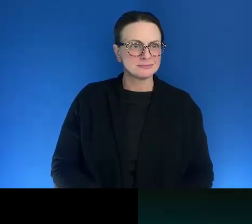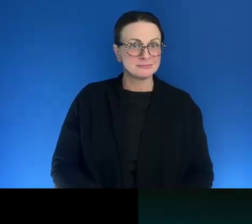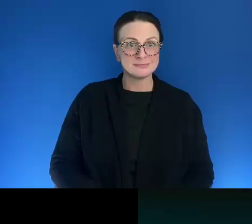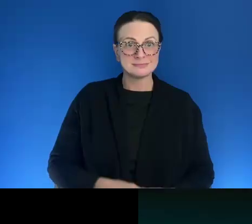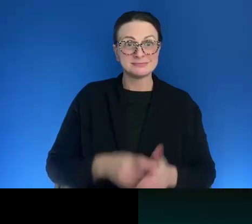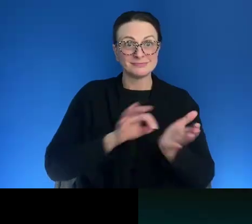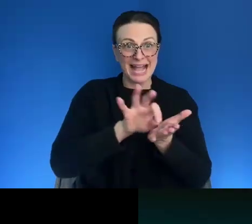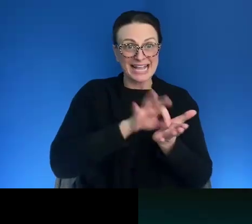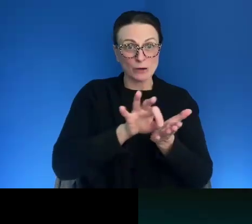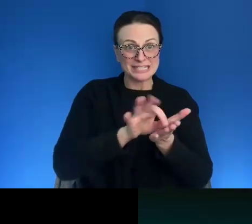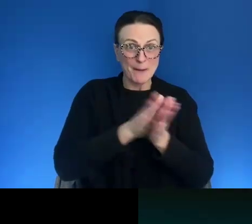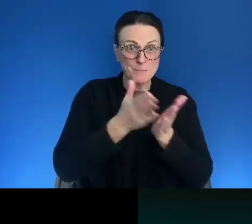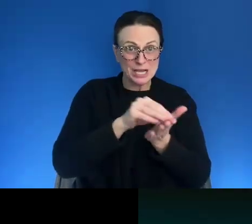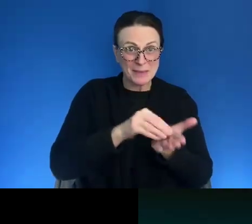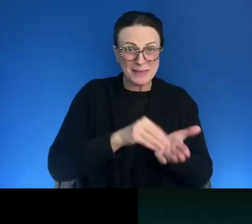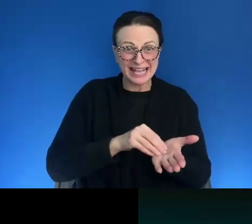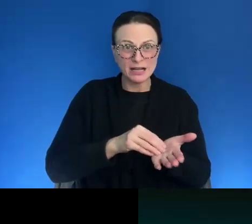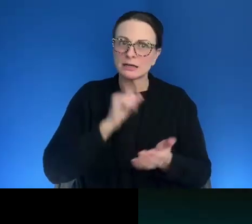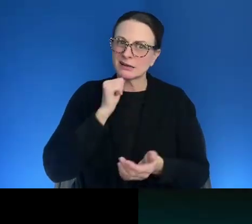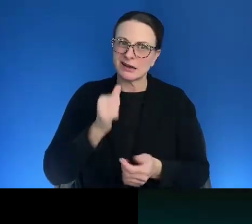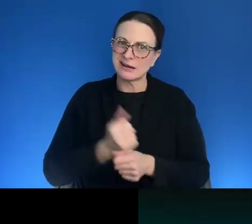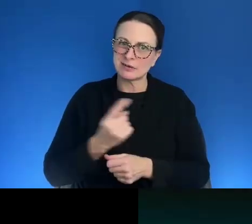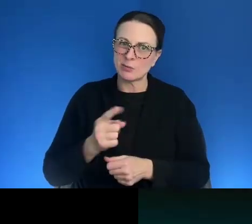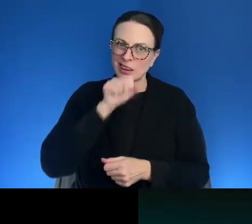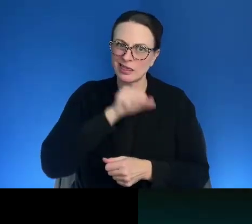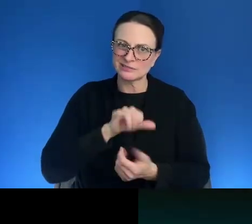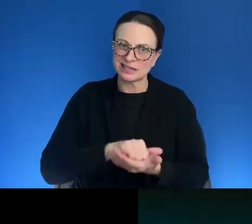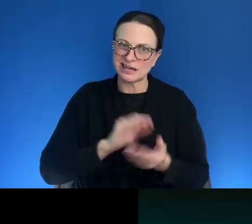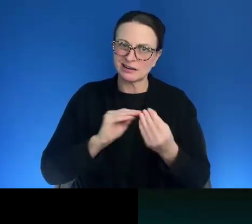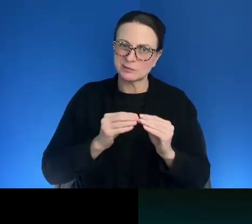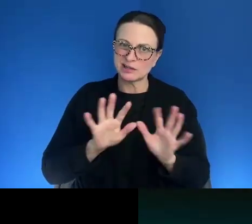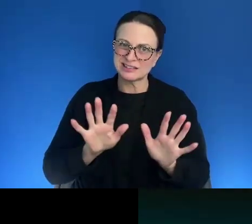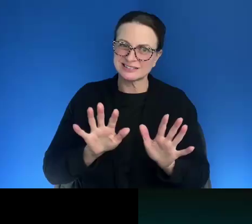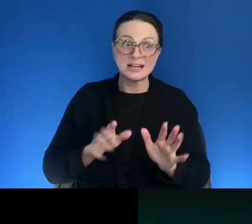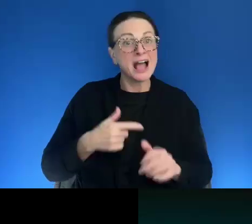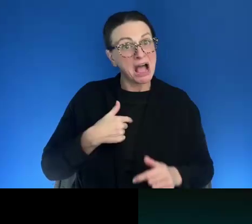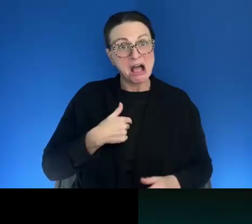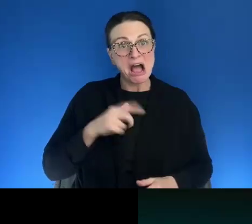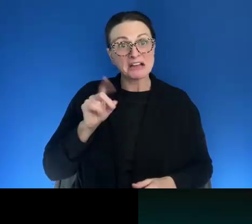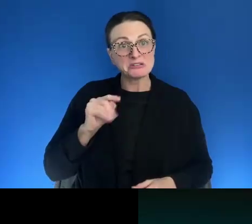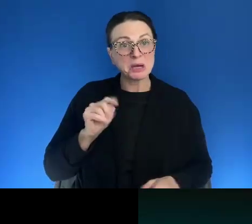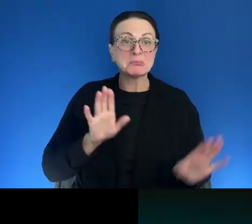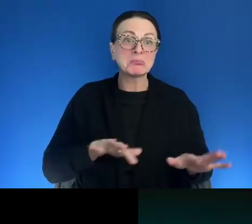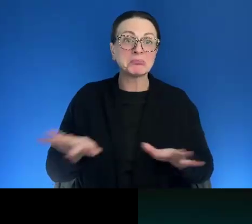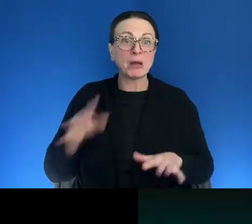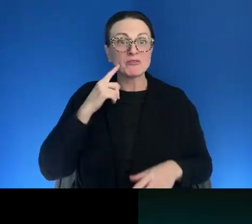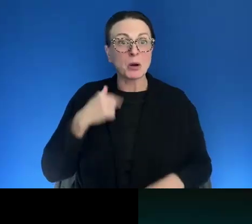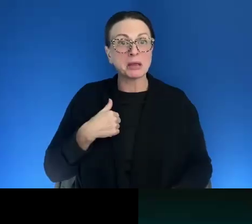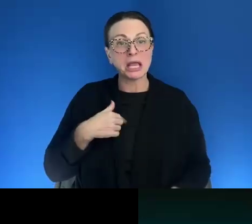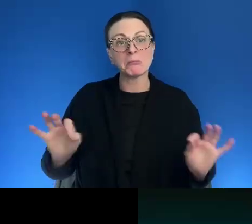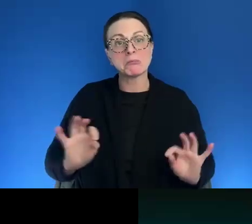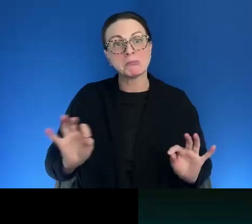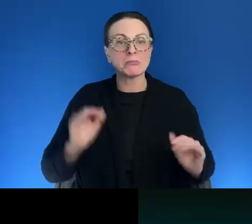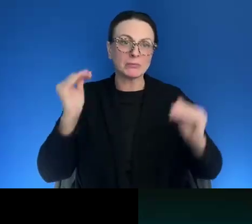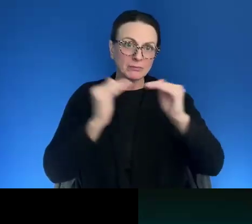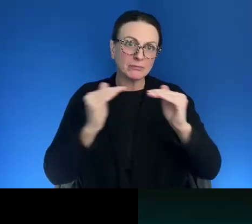bookkeeping and accounting. That's not something everybody loves to do. I do it because it's relaxing for me to